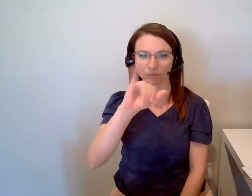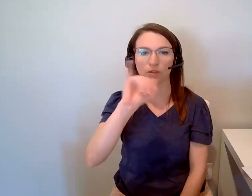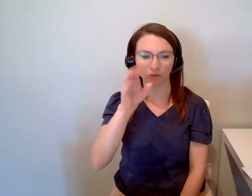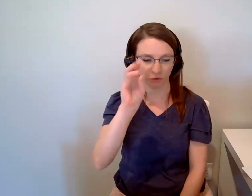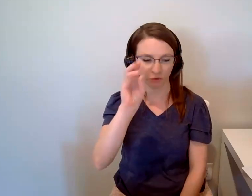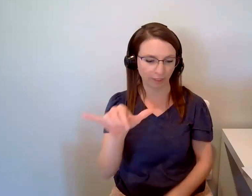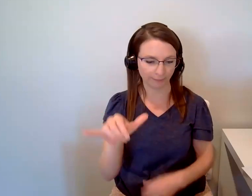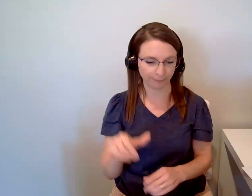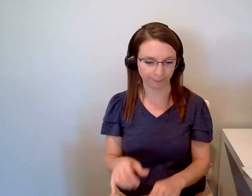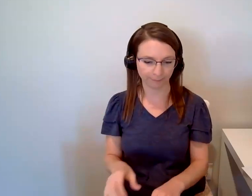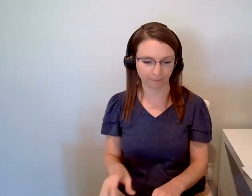Joy.